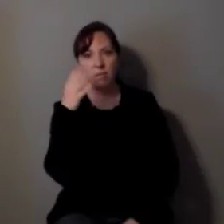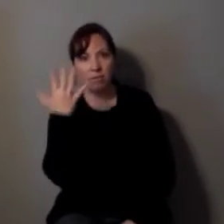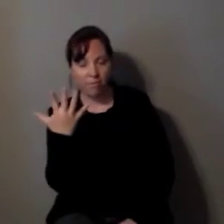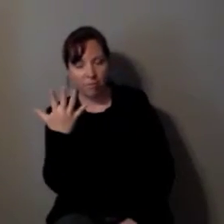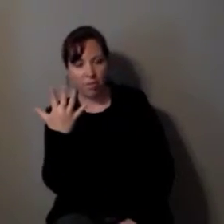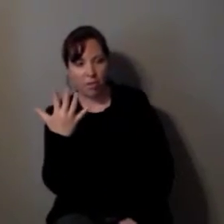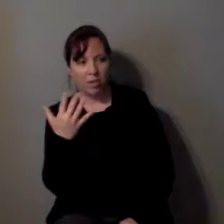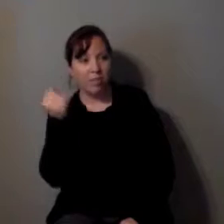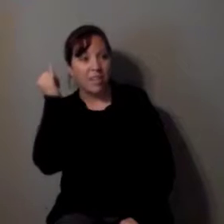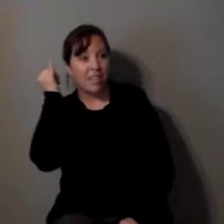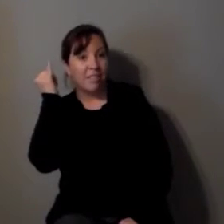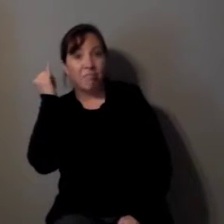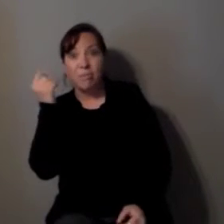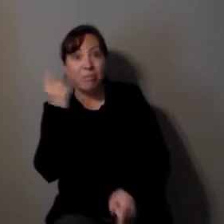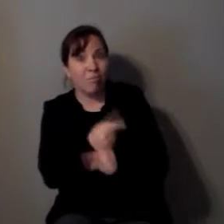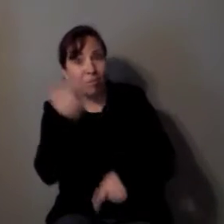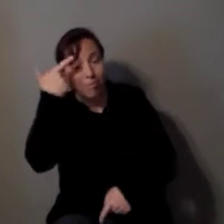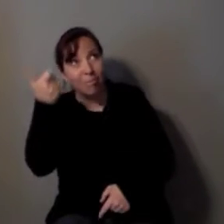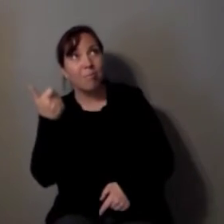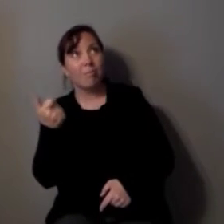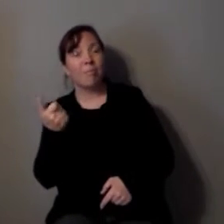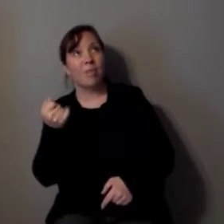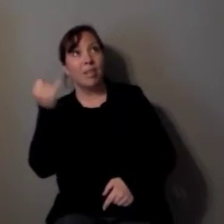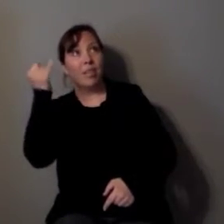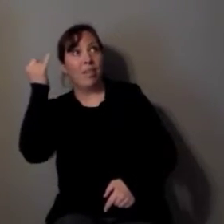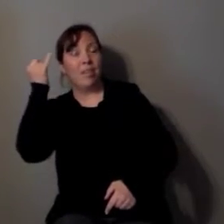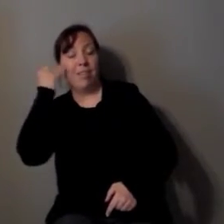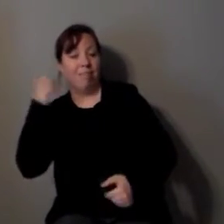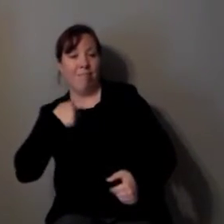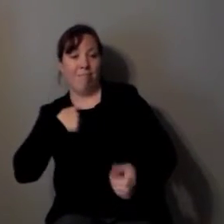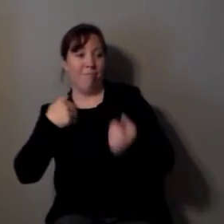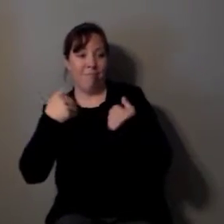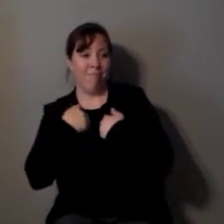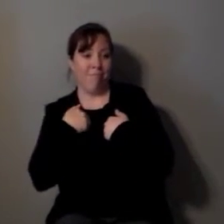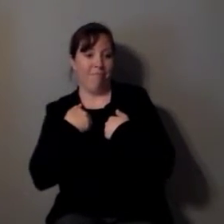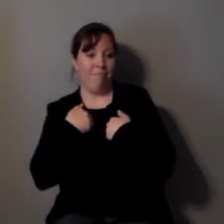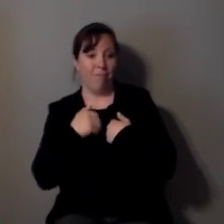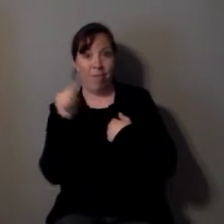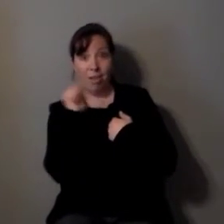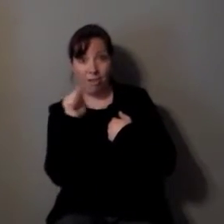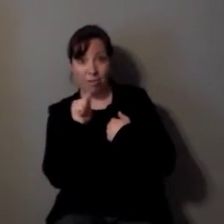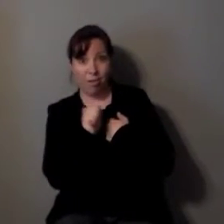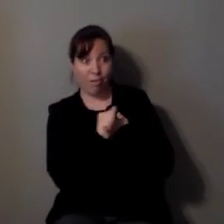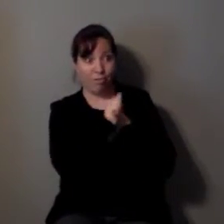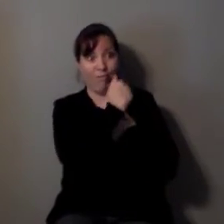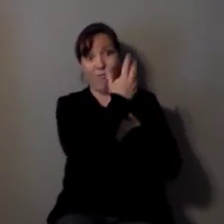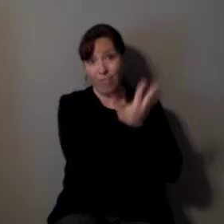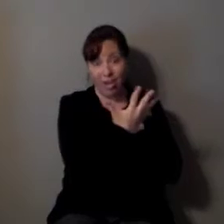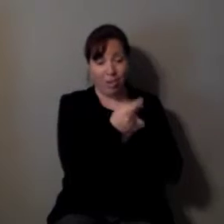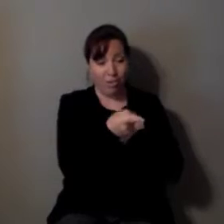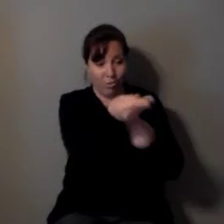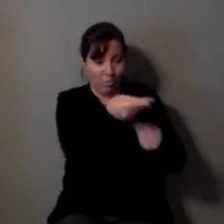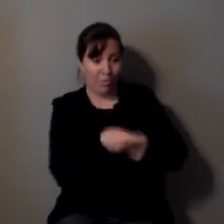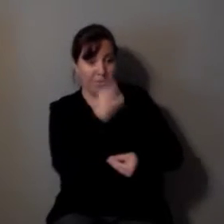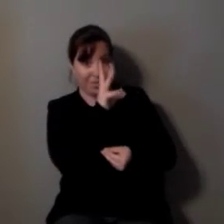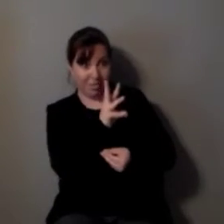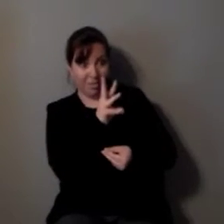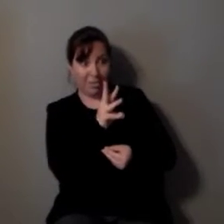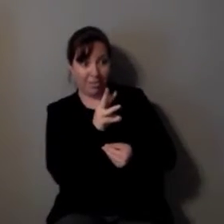way. Let's do a couple of, since this number line is so nice, I want to do a few more problems using it. Although, as I use it, I'm sure I'll just continue to